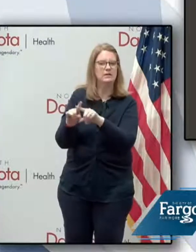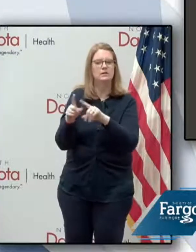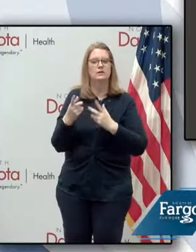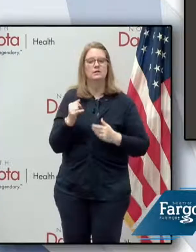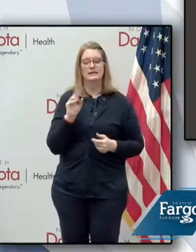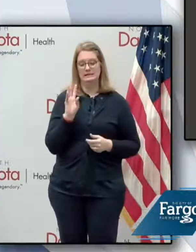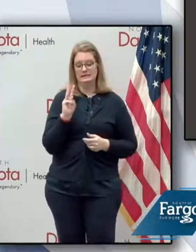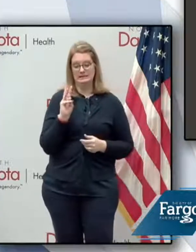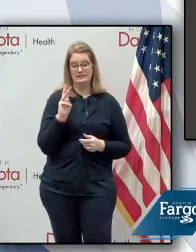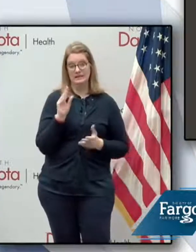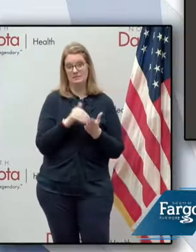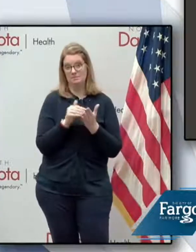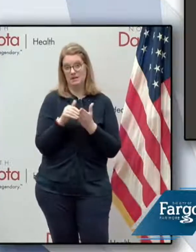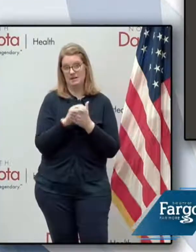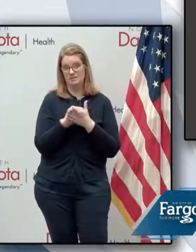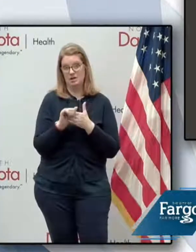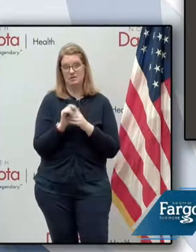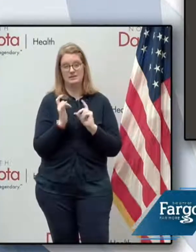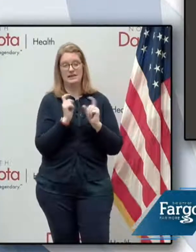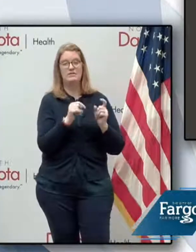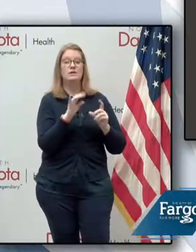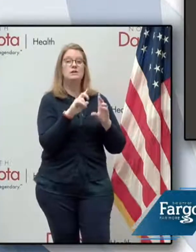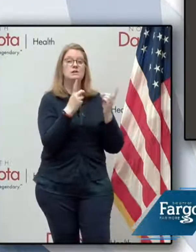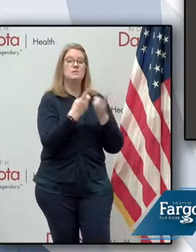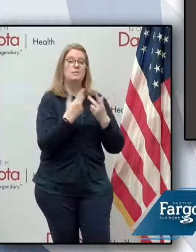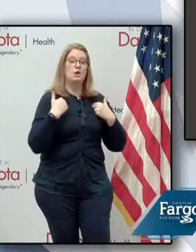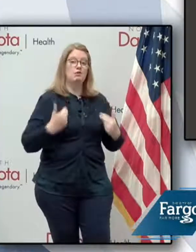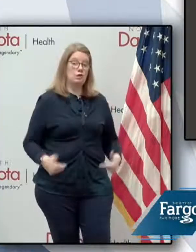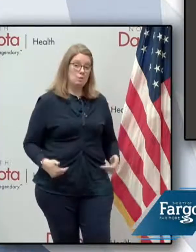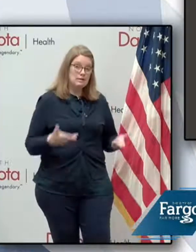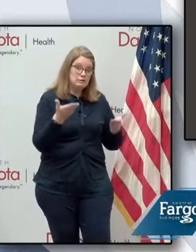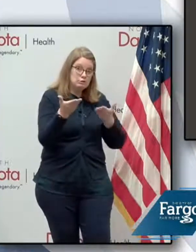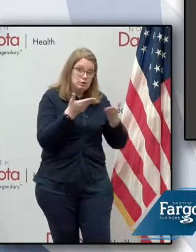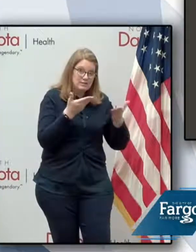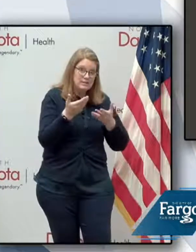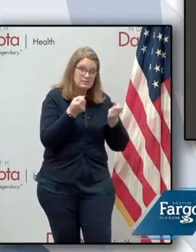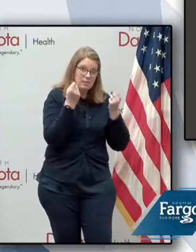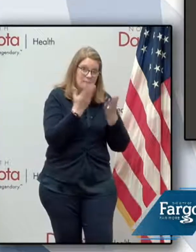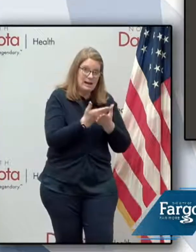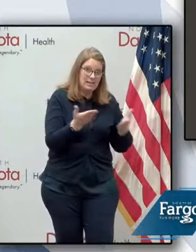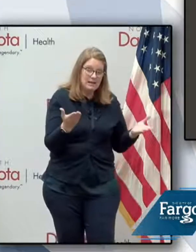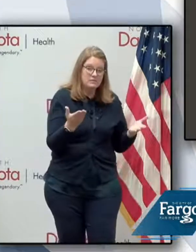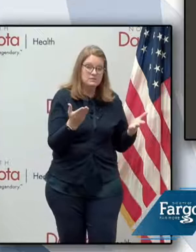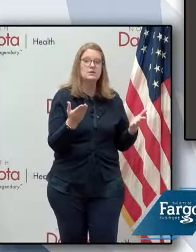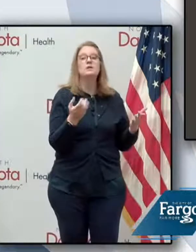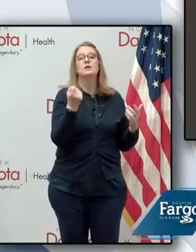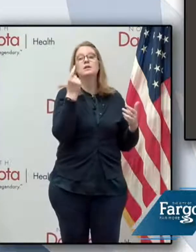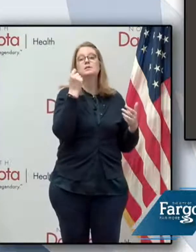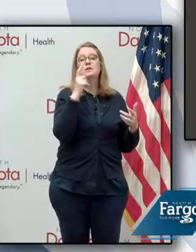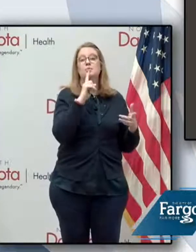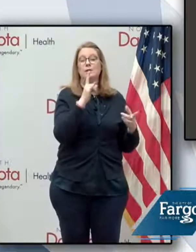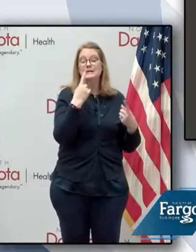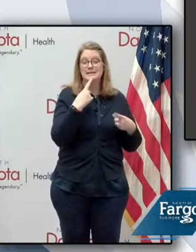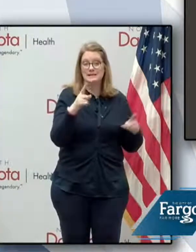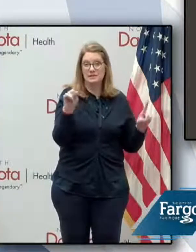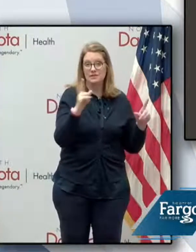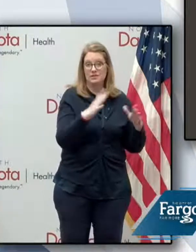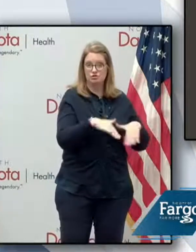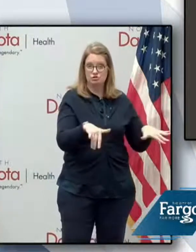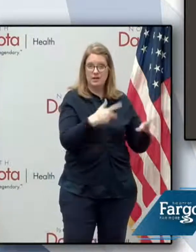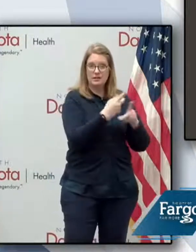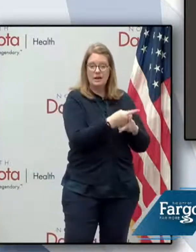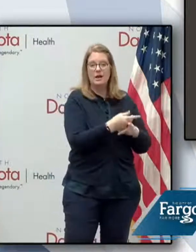$16 million to our Department of Human Services for a number of great things. We have continuation of the very successful Child Care